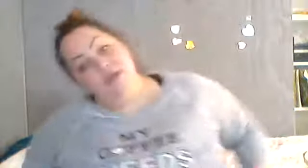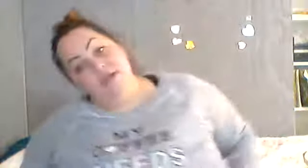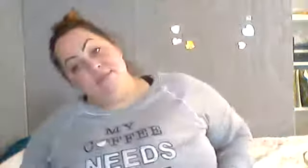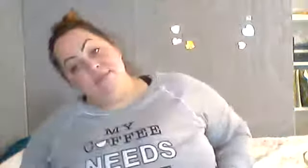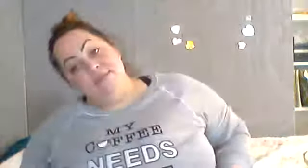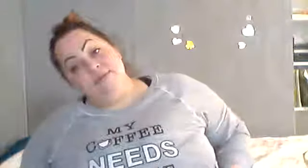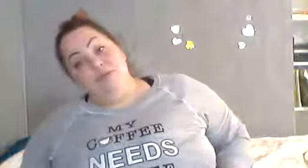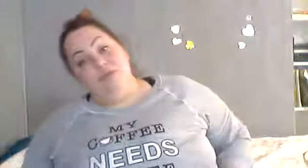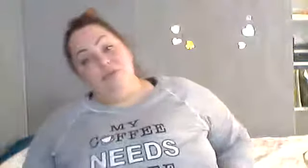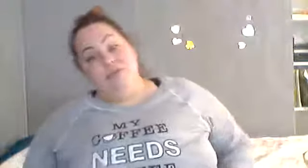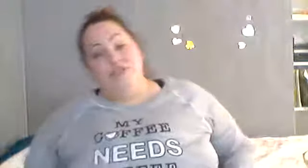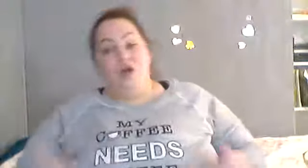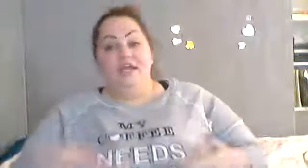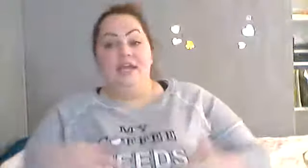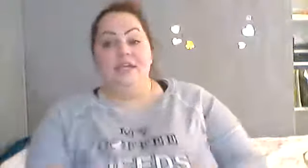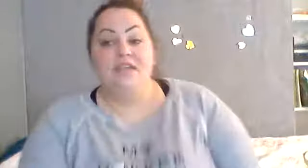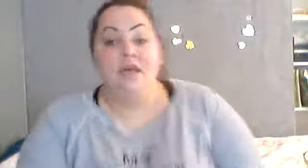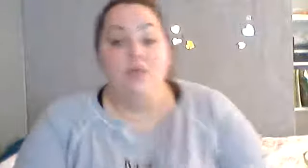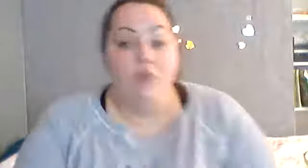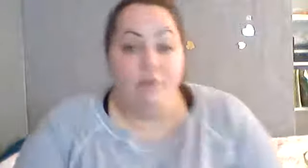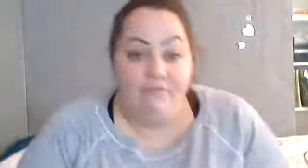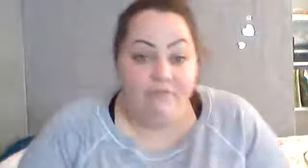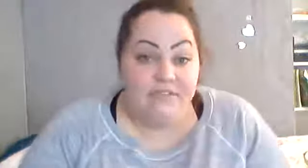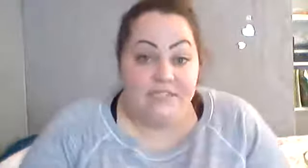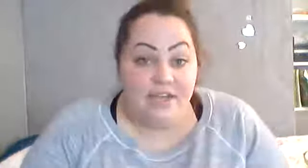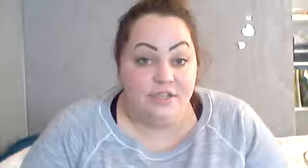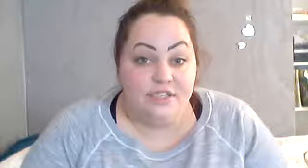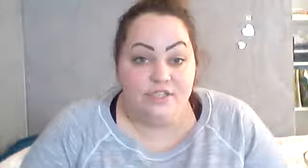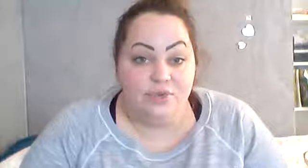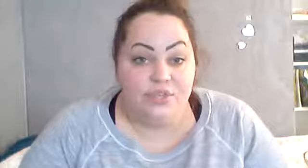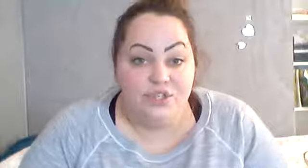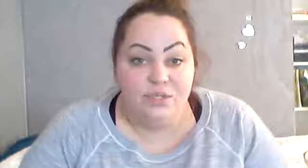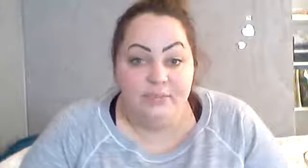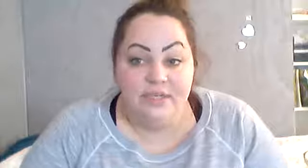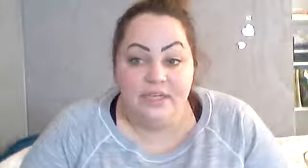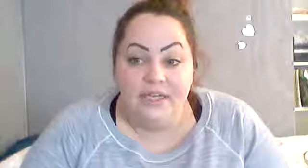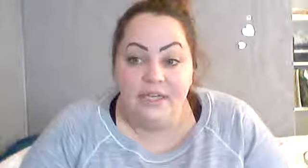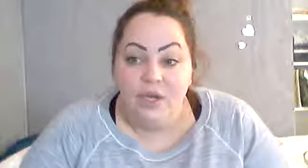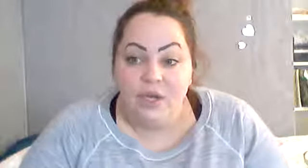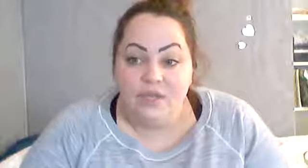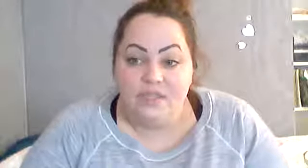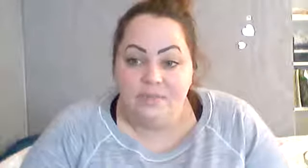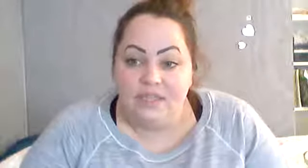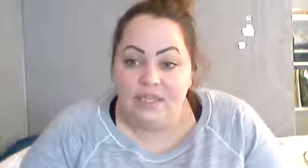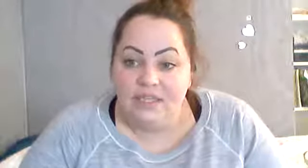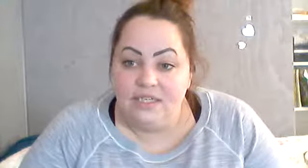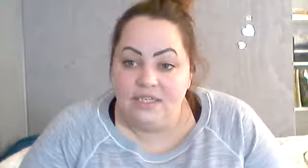Because sometimes I want to learn a song in ASL, and one of my favorite signers has already interpreted it or something like this.